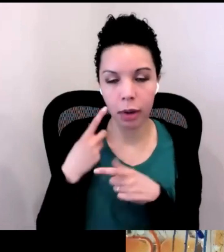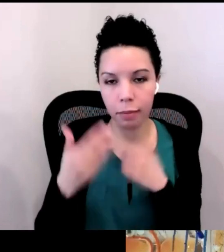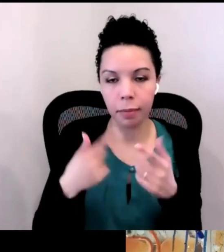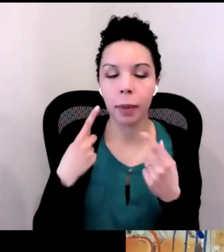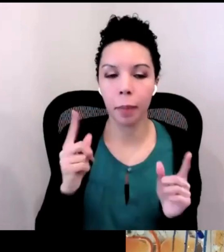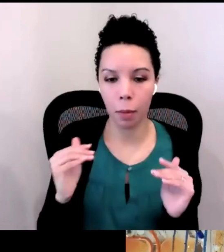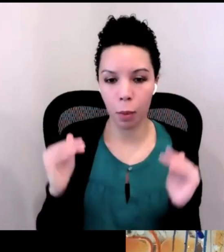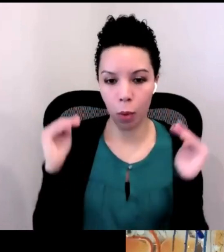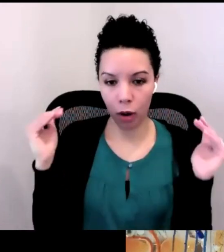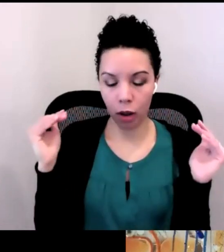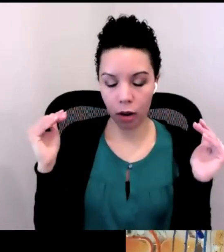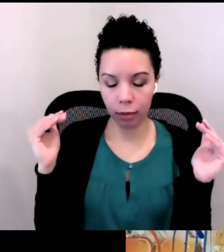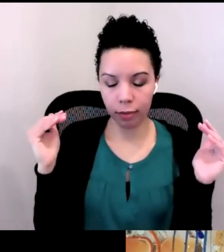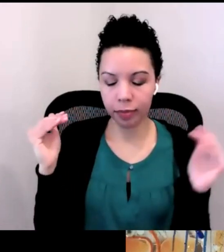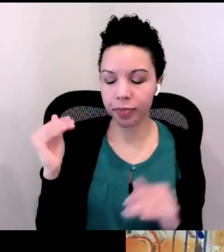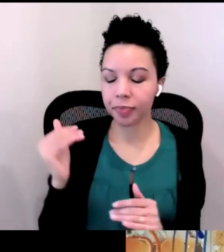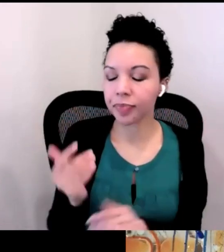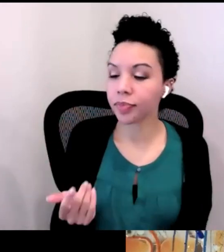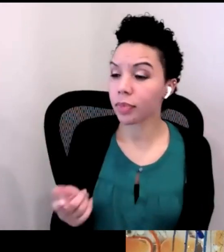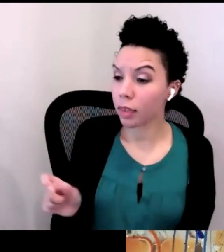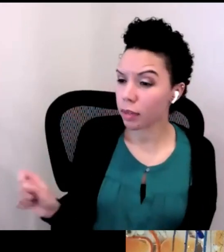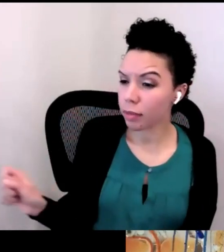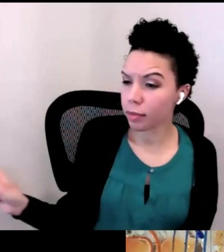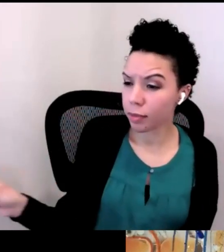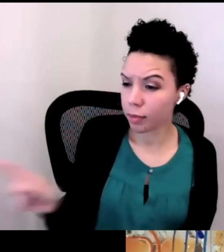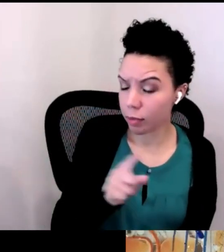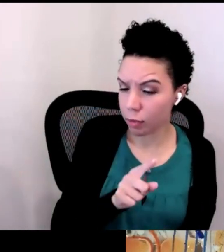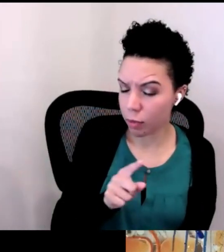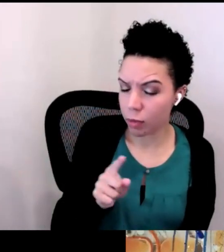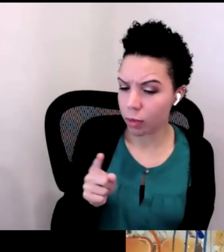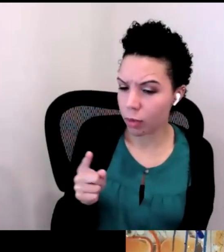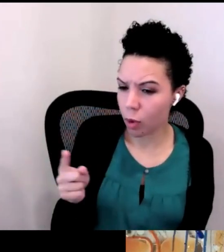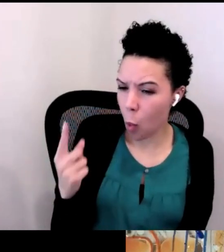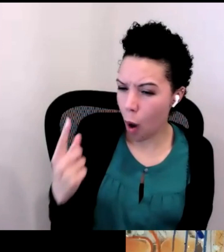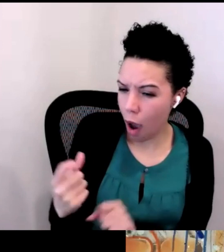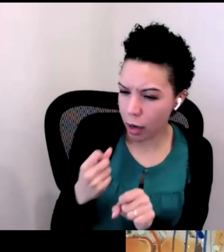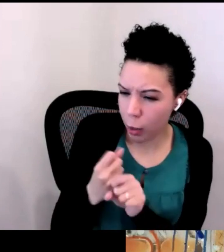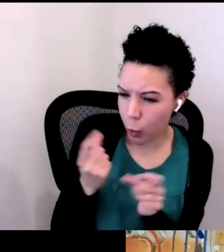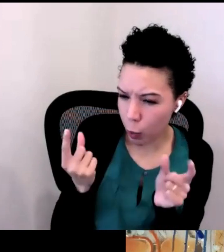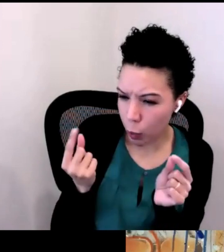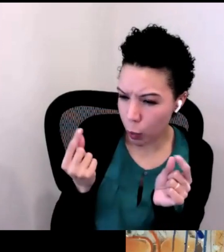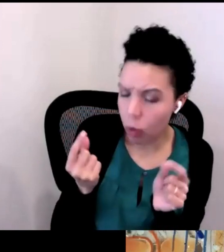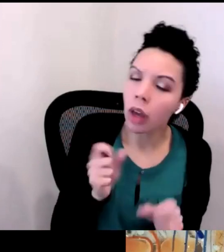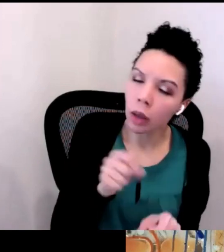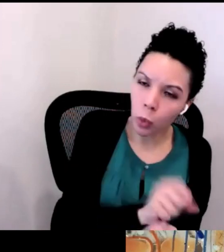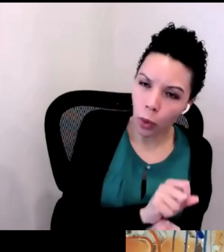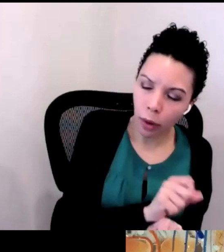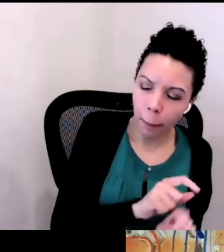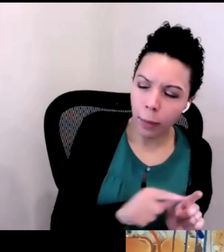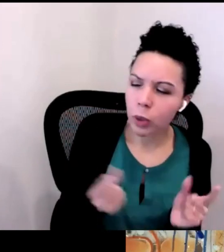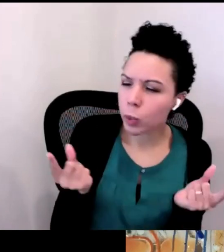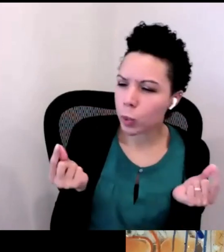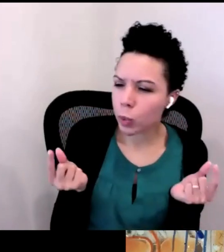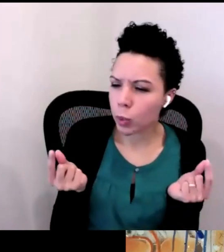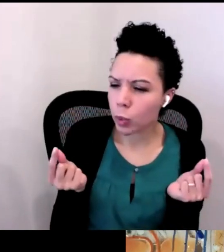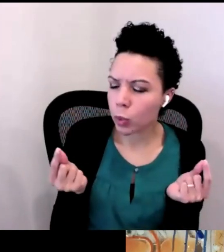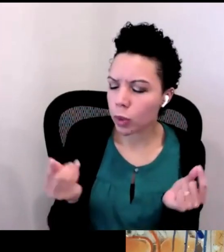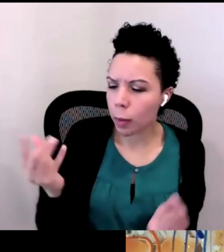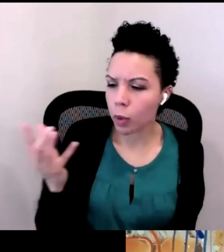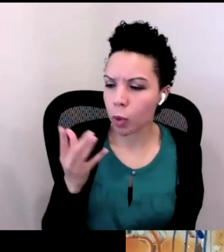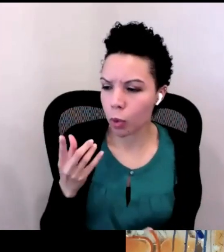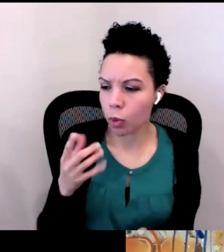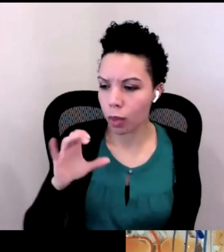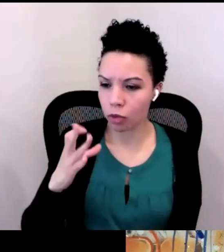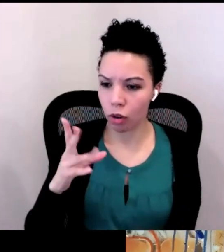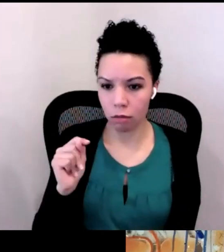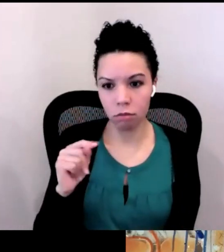year. What was she doing for that whole year? I mean, she was working, but what was she doing? Tell me in the chat. Such an